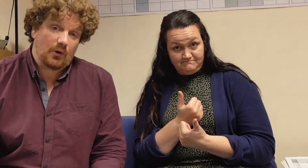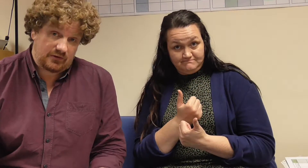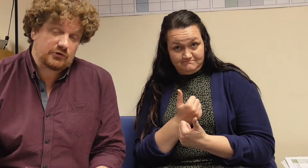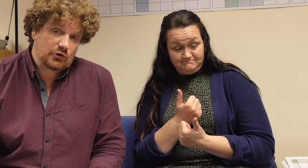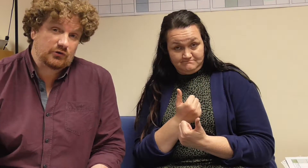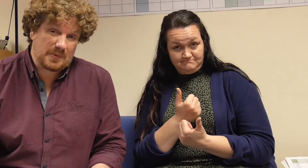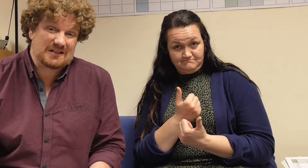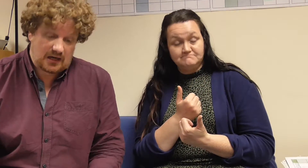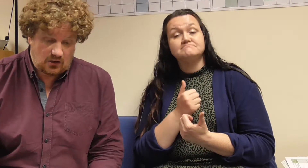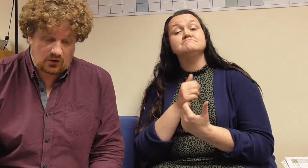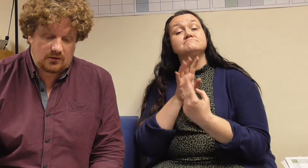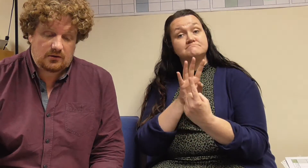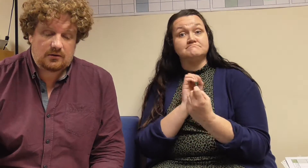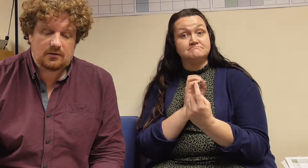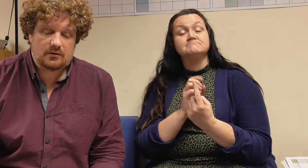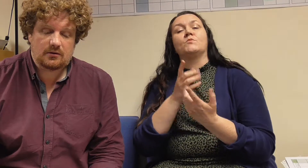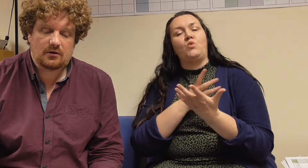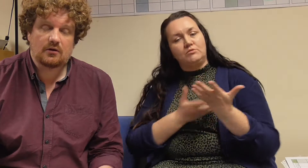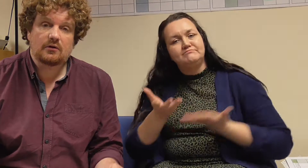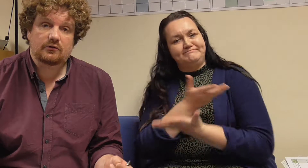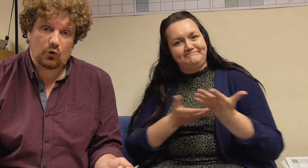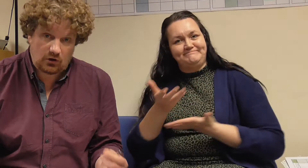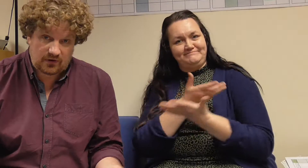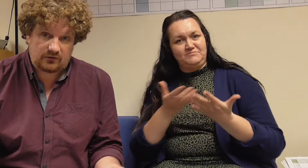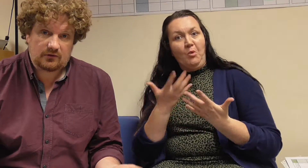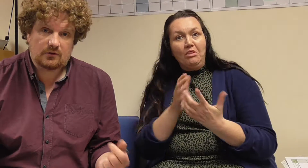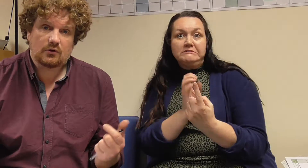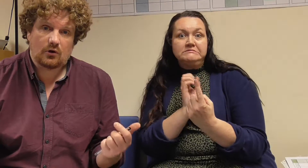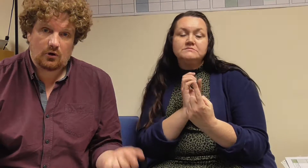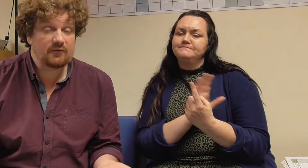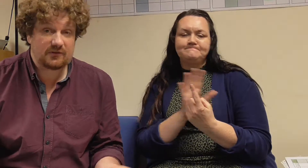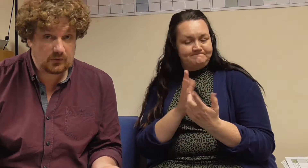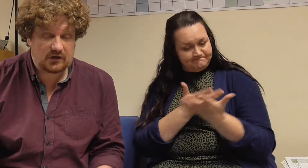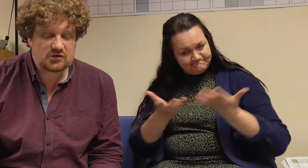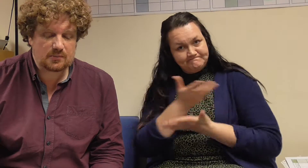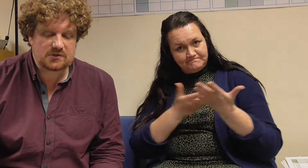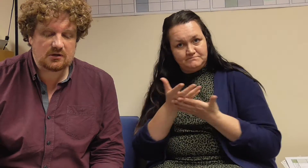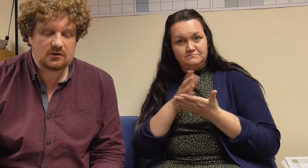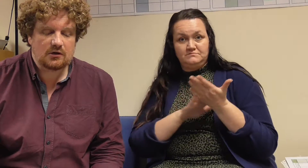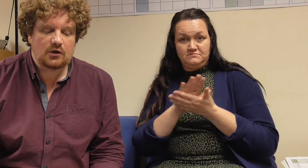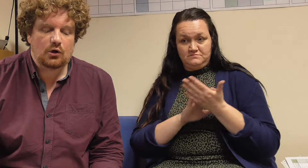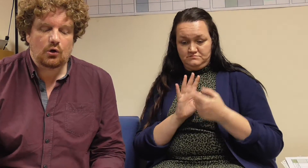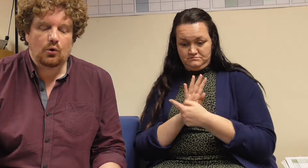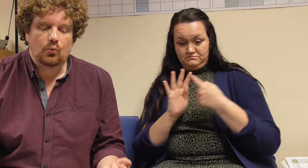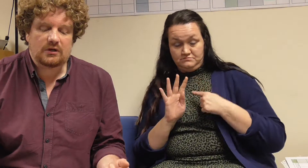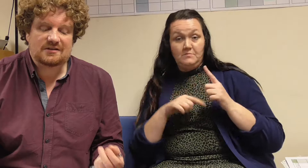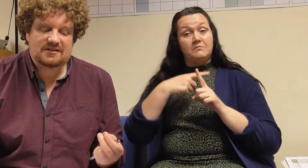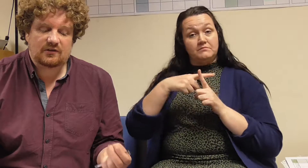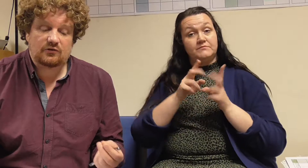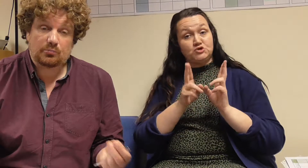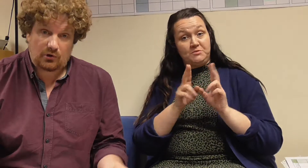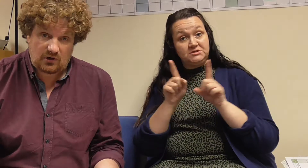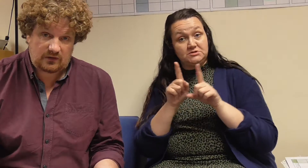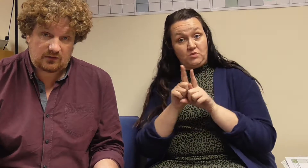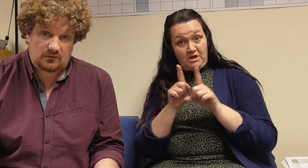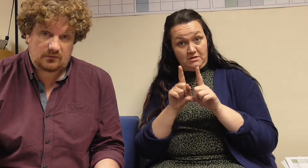But we want this tutorial to be a dialogue. So all of us, obviously with an interpreter, will